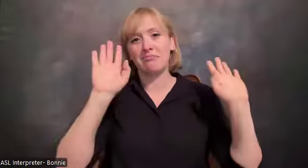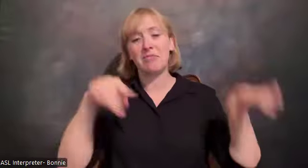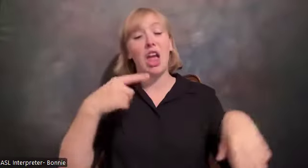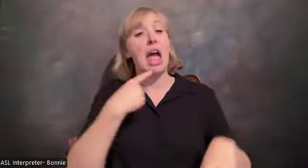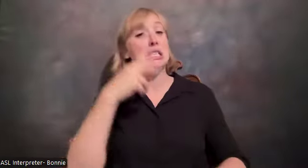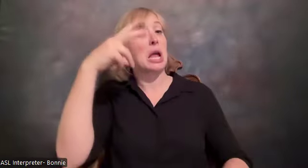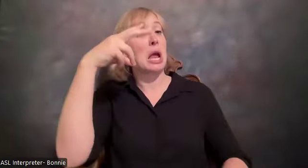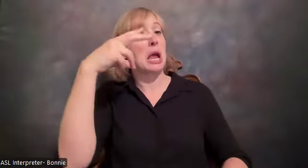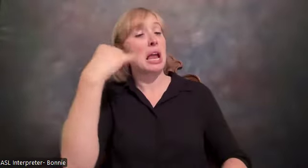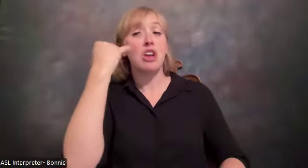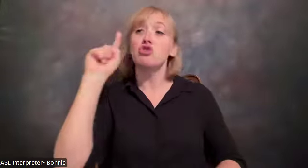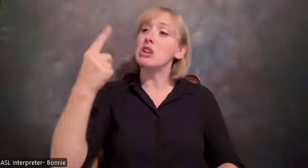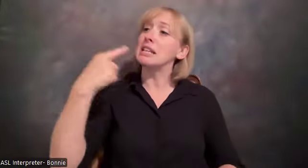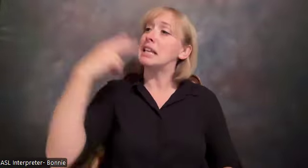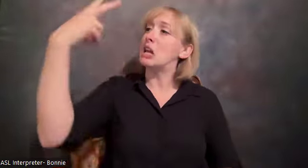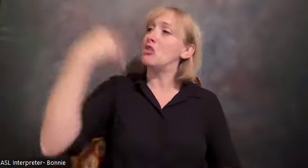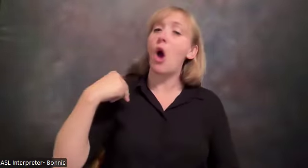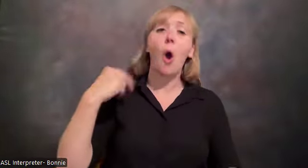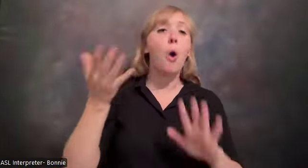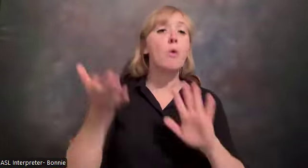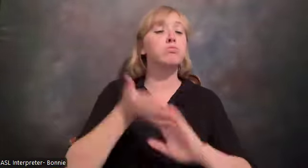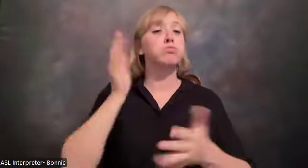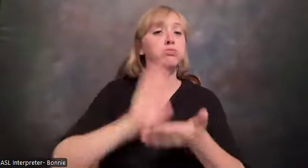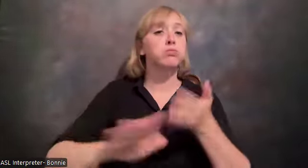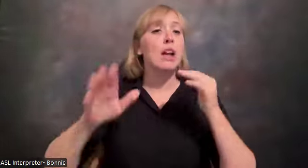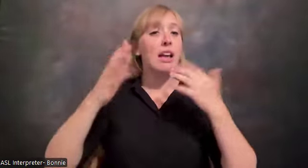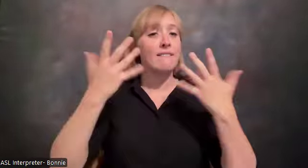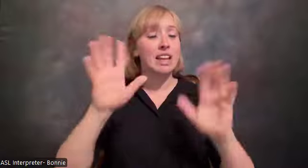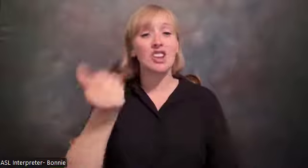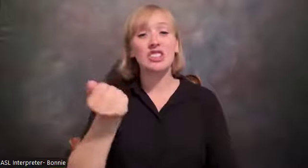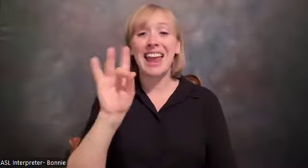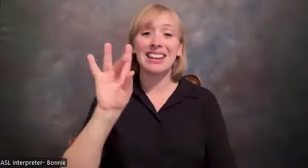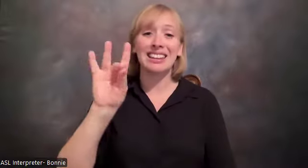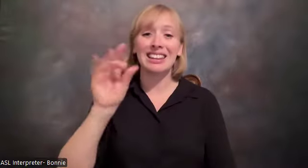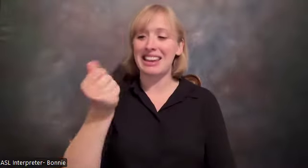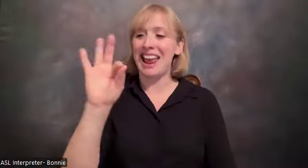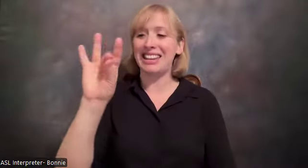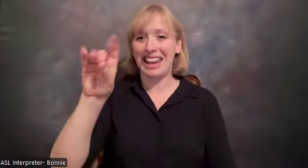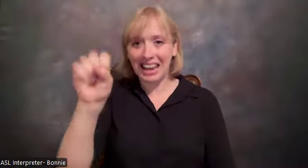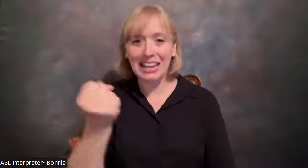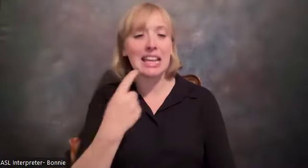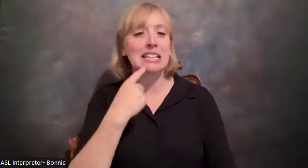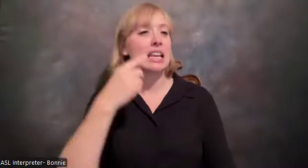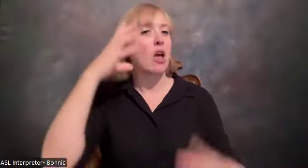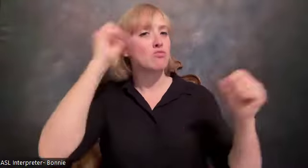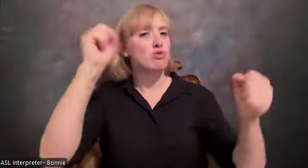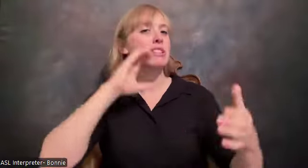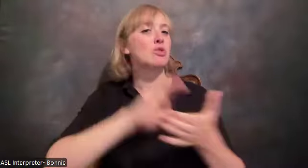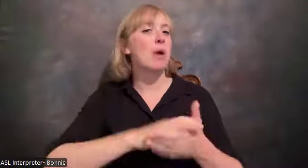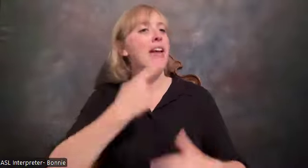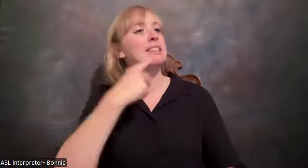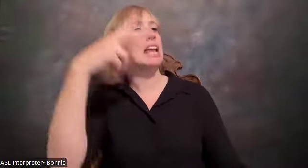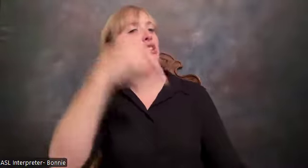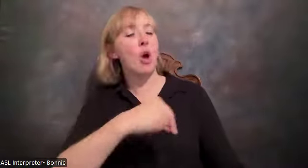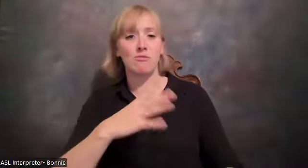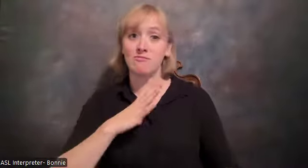No would have wiped out alcoholism, right? Early 80s, Nancy Reagan came out and said, just say no. If that would have worked, I would have, and I imagine